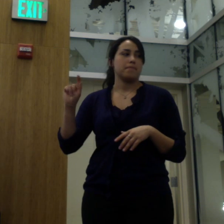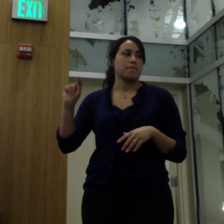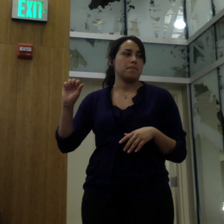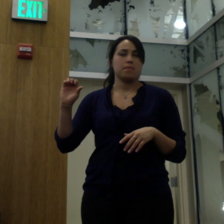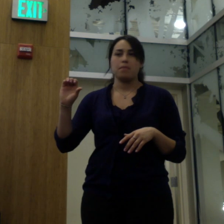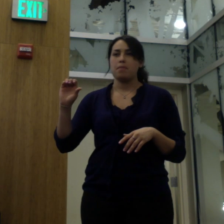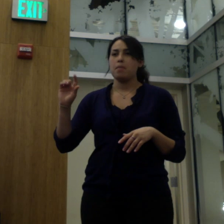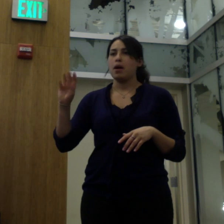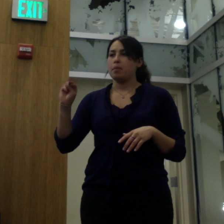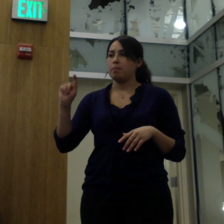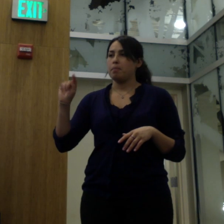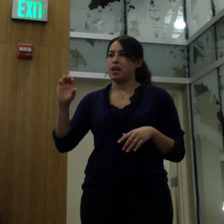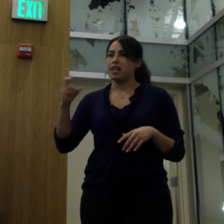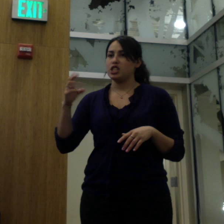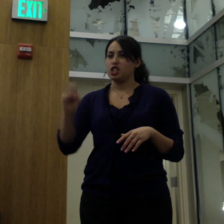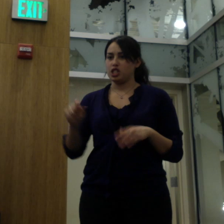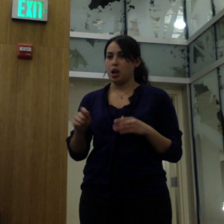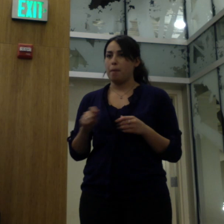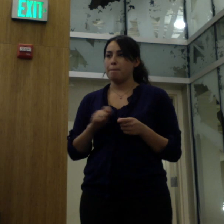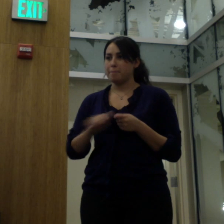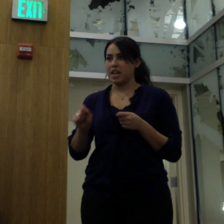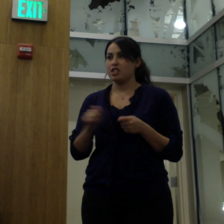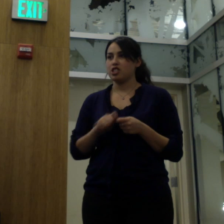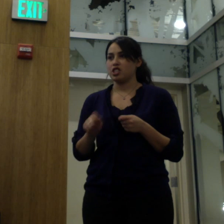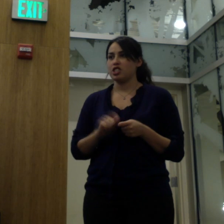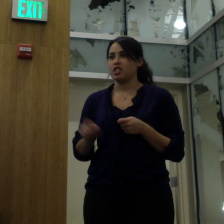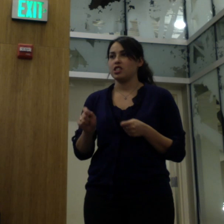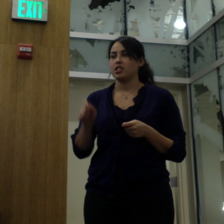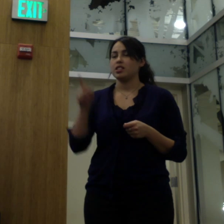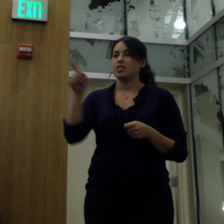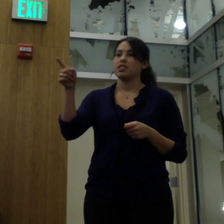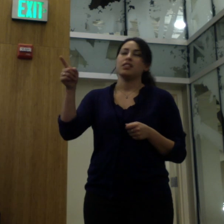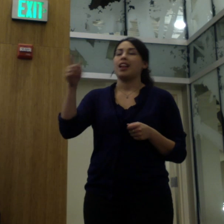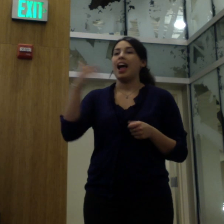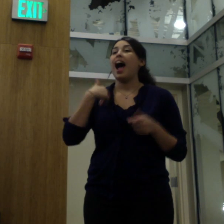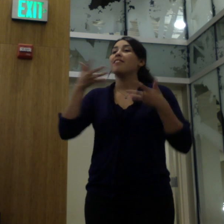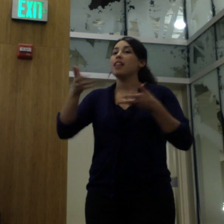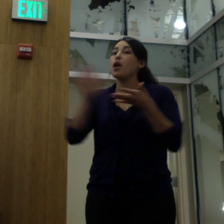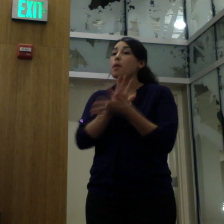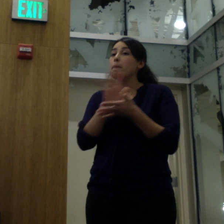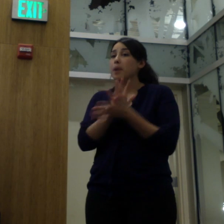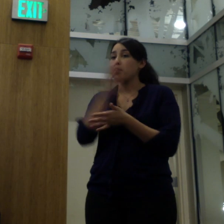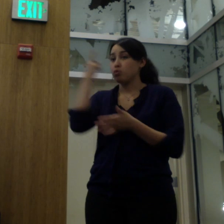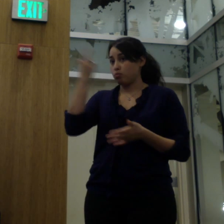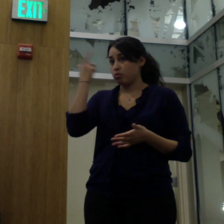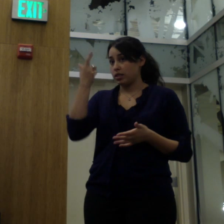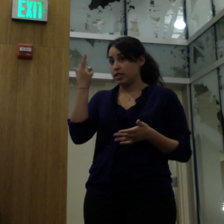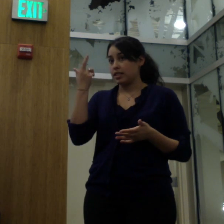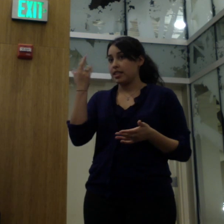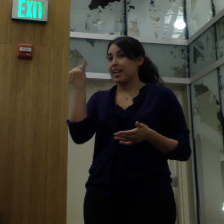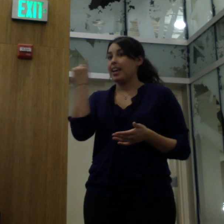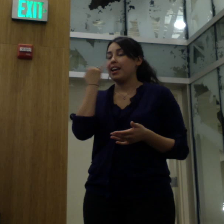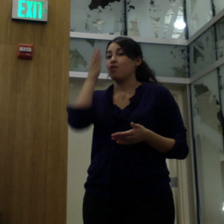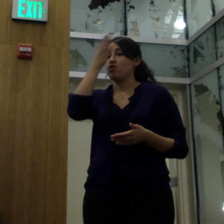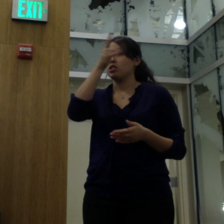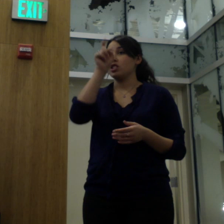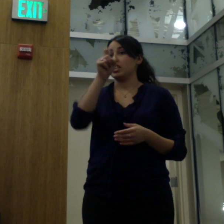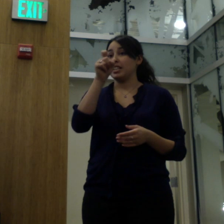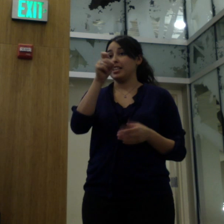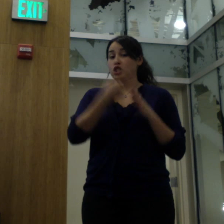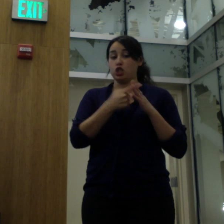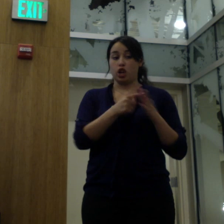magnesium fire starter. I've left all the paper on for a reason, in case I need to use it as tinder.